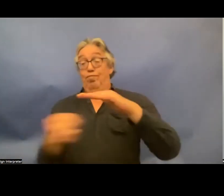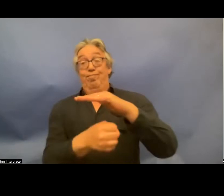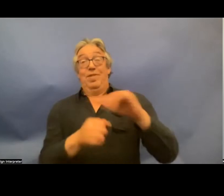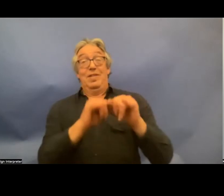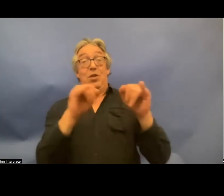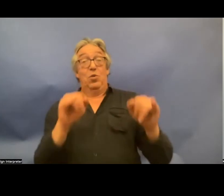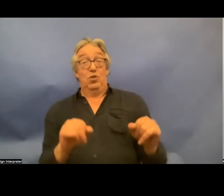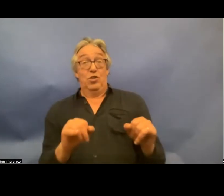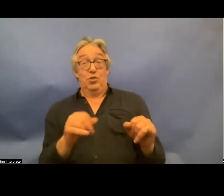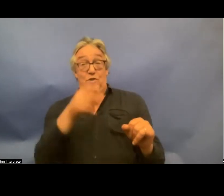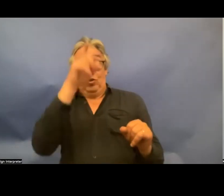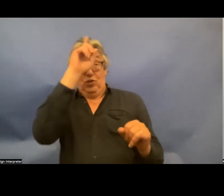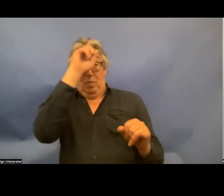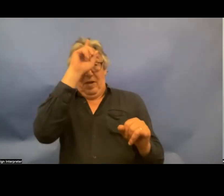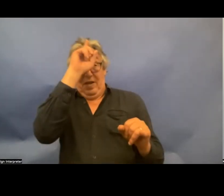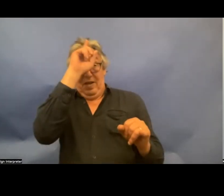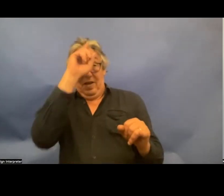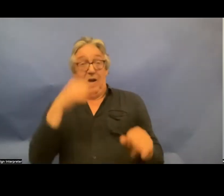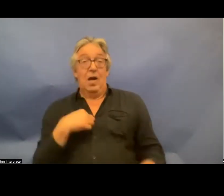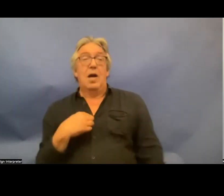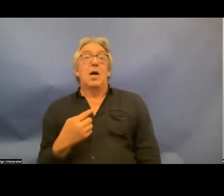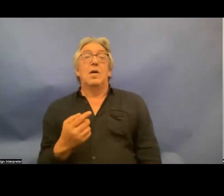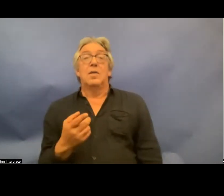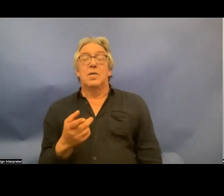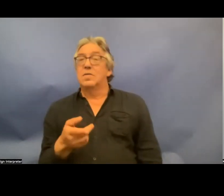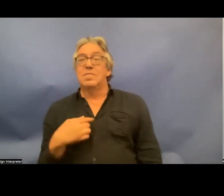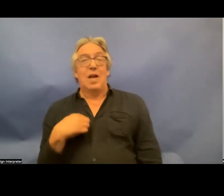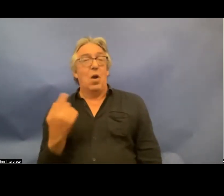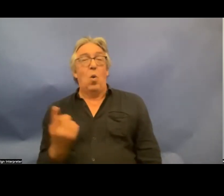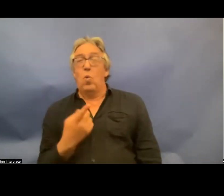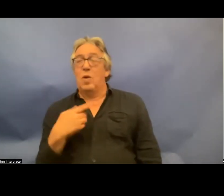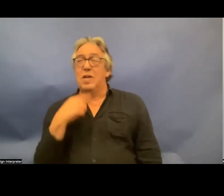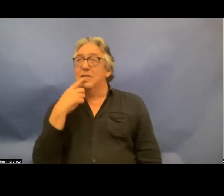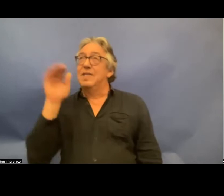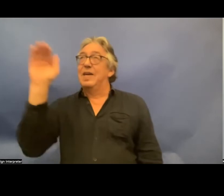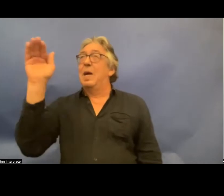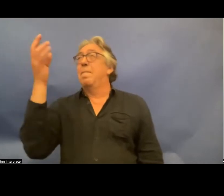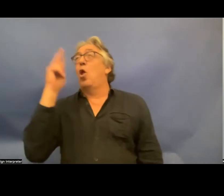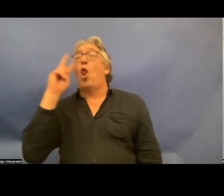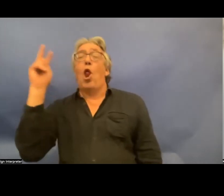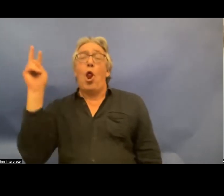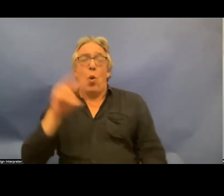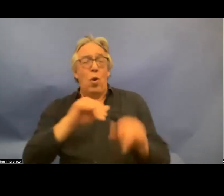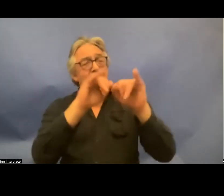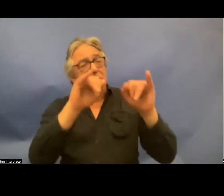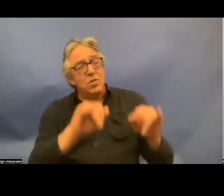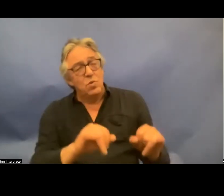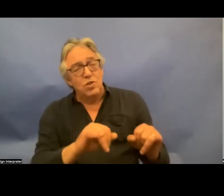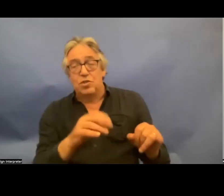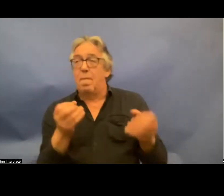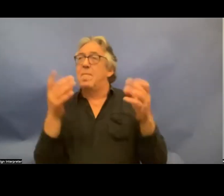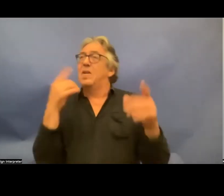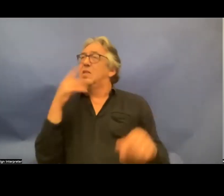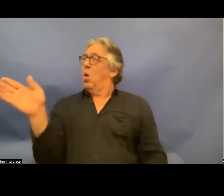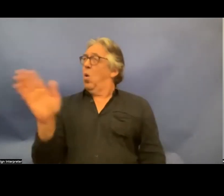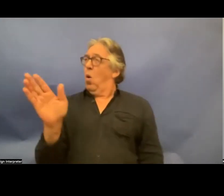social and mostly Christian-led institutions, it must be automatically a good one. And